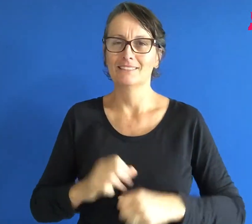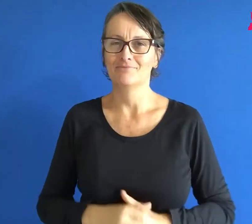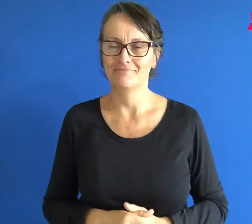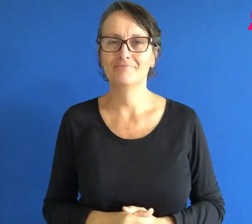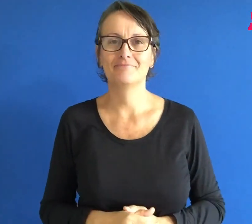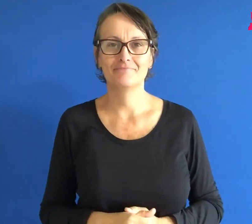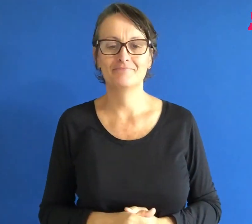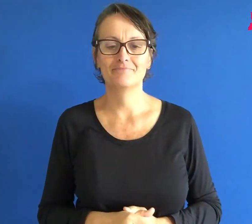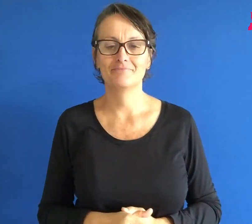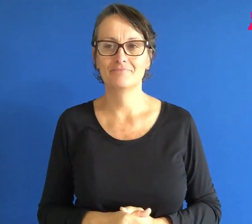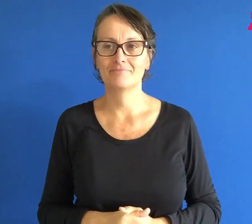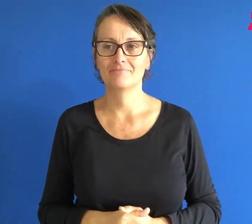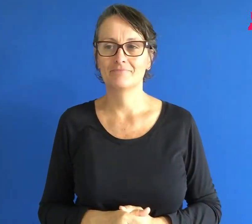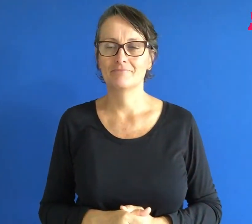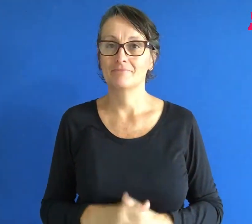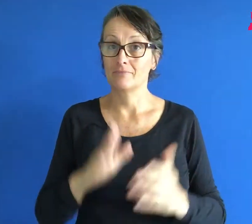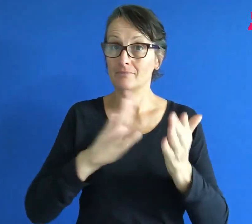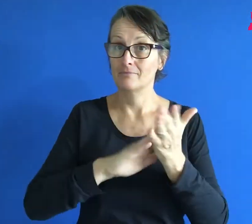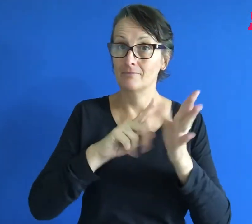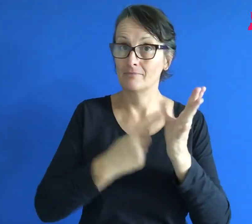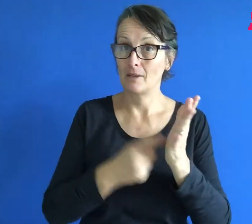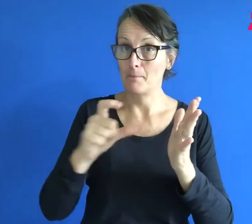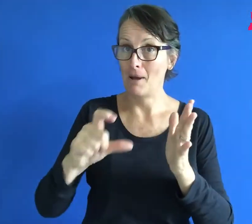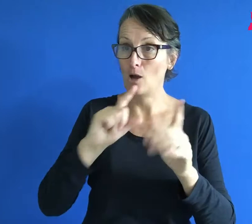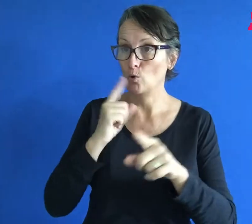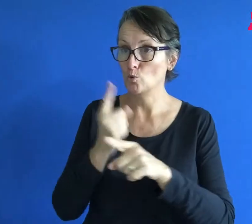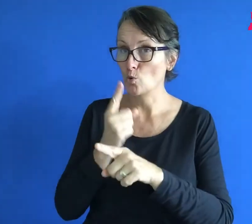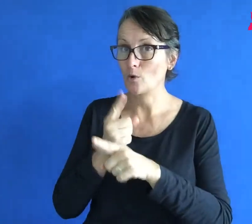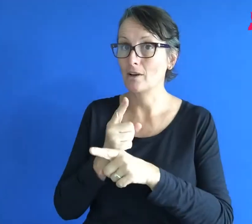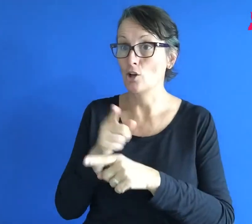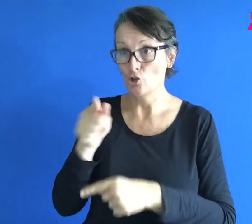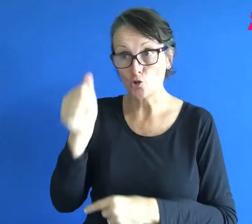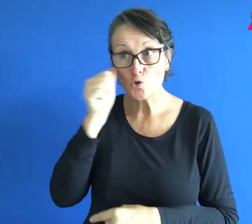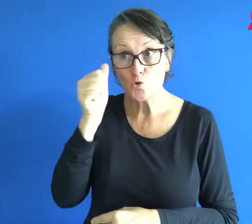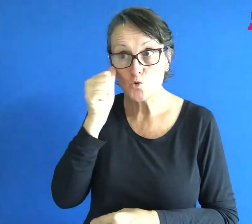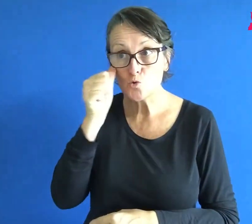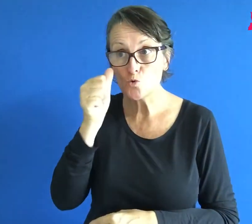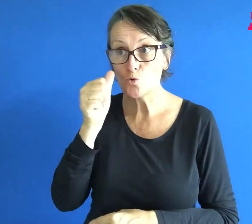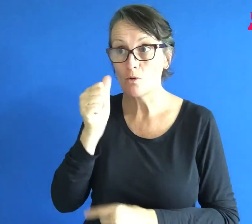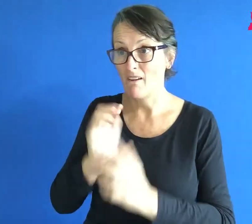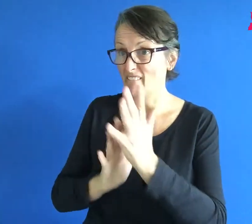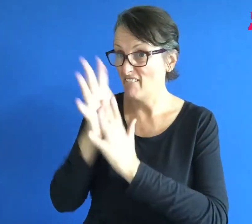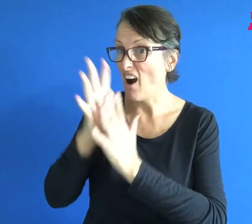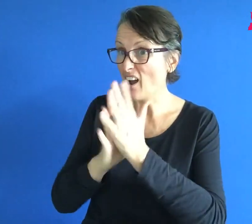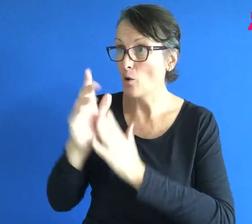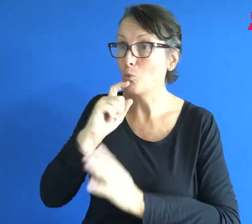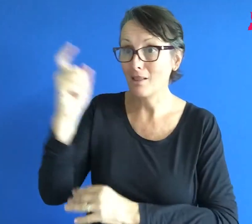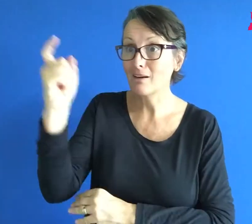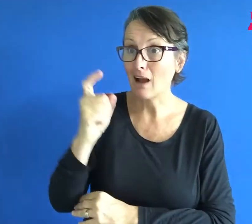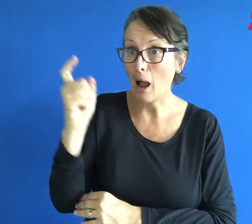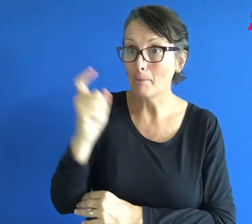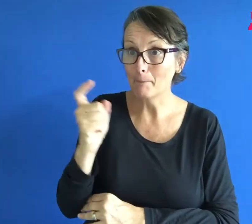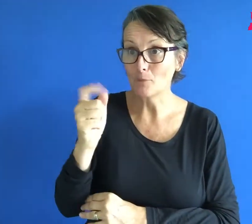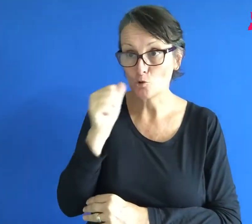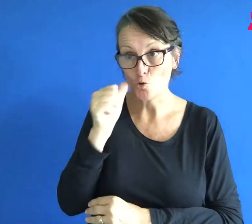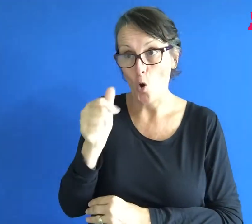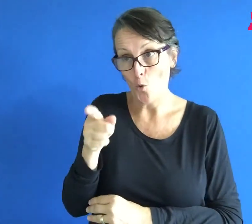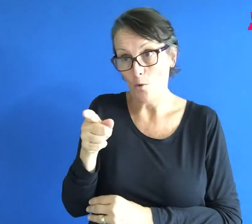about that. So these things don't come out of nowhere. They're coming. The nation's talking about fires at this point. Yeah. I want to know